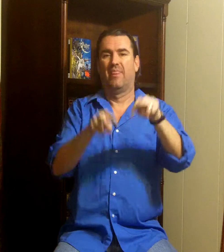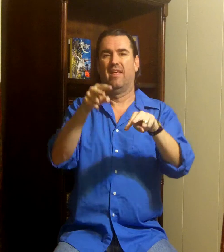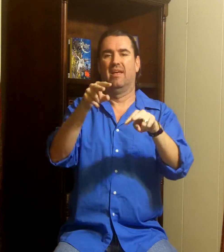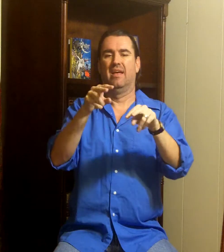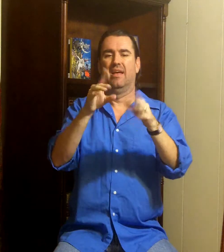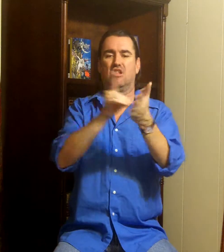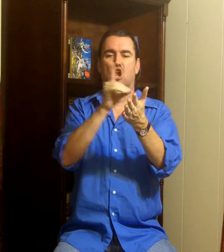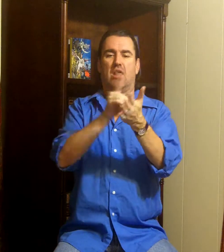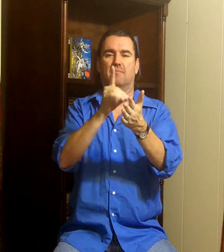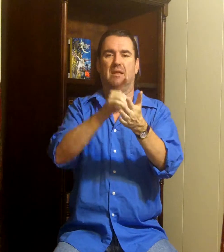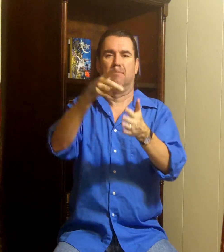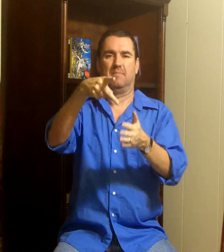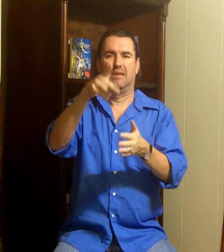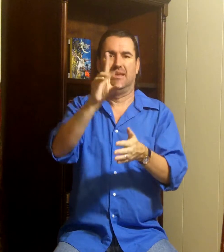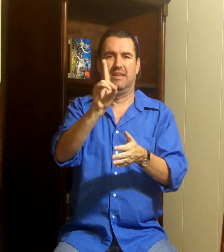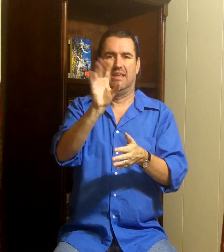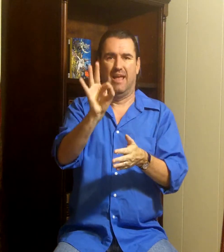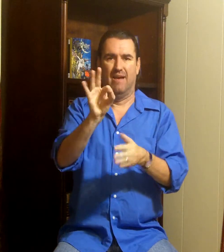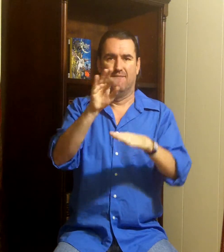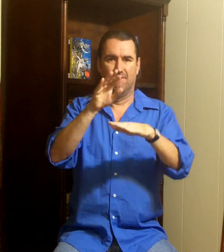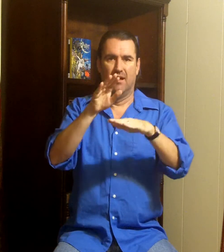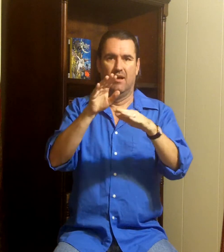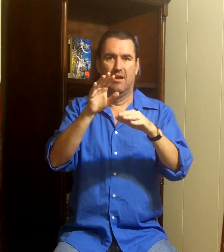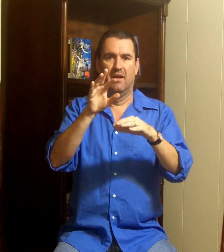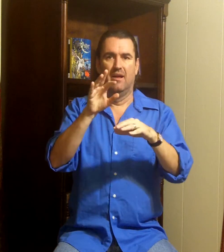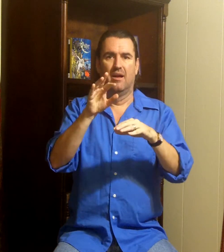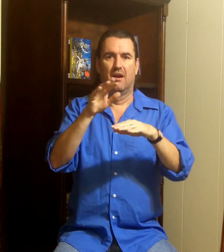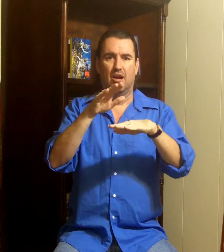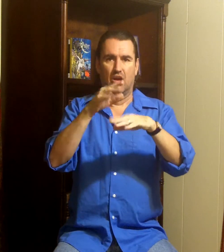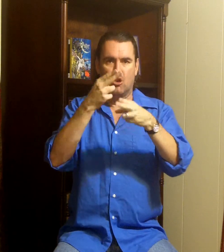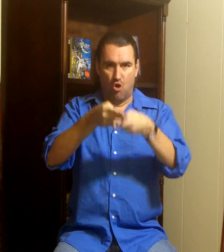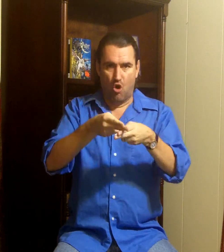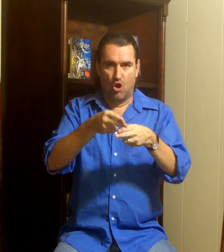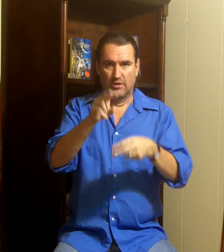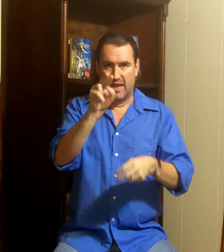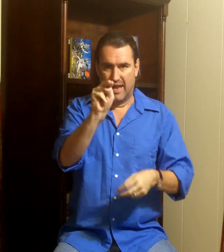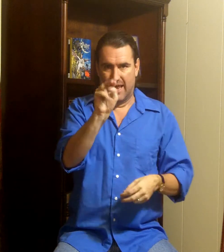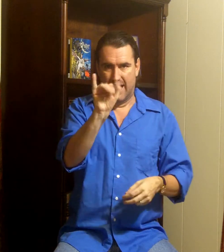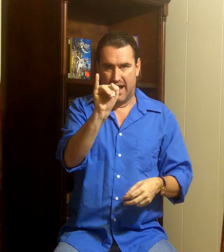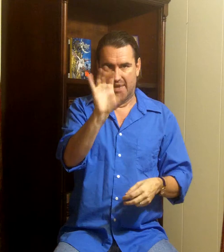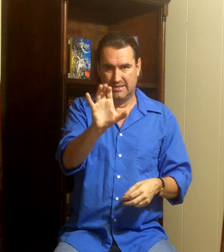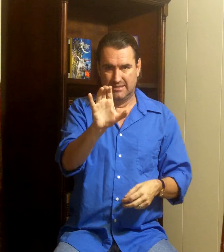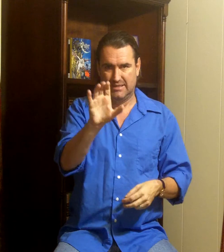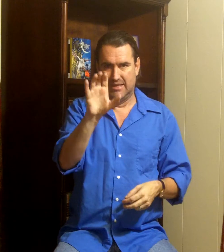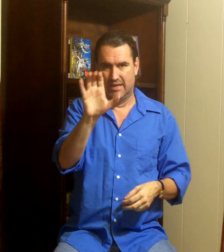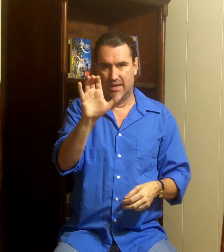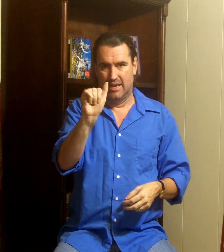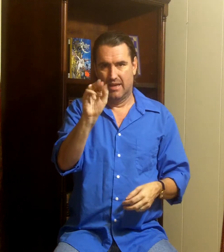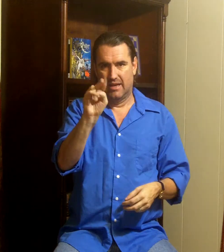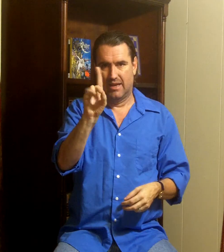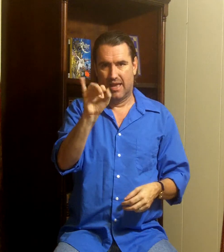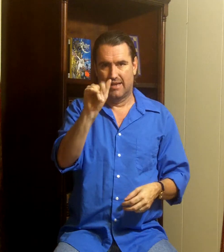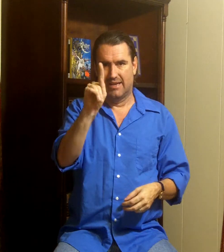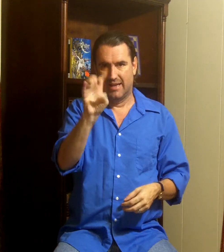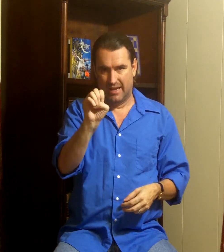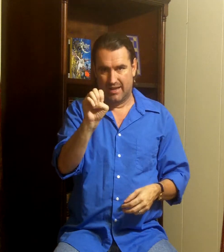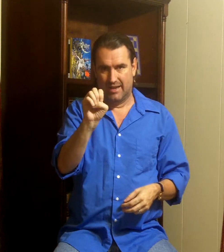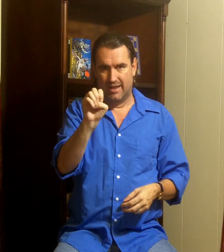That is a PDF file called the NIC Candidate Handbook, and it'll have the most